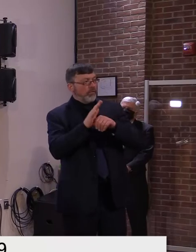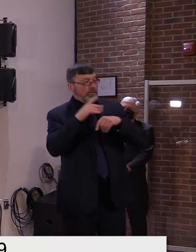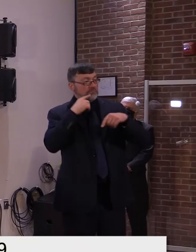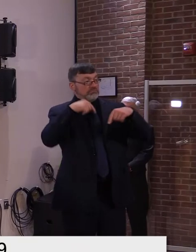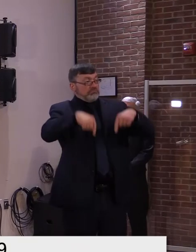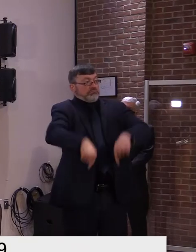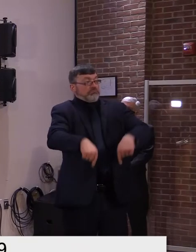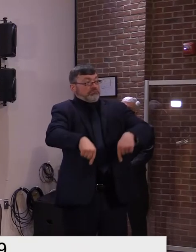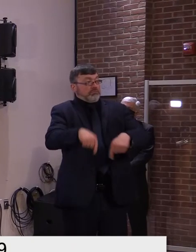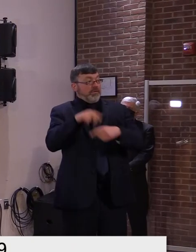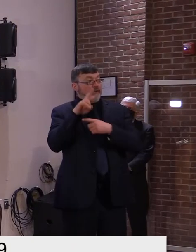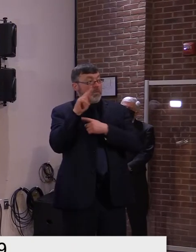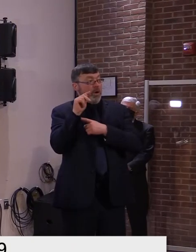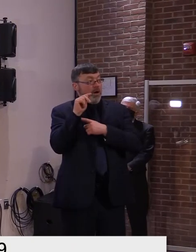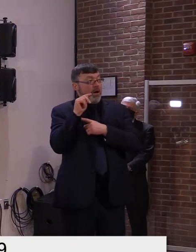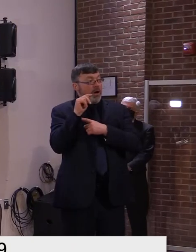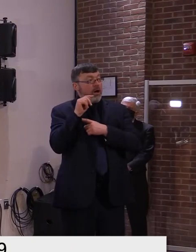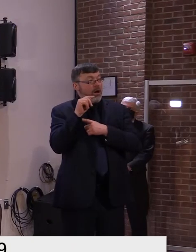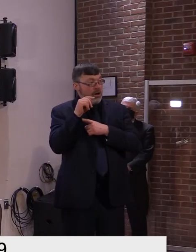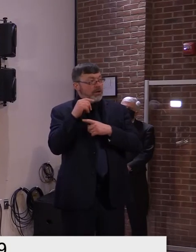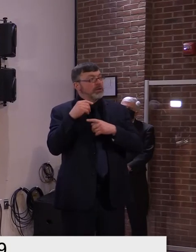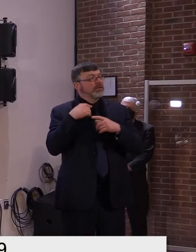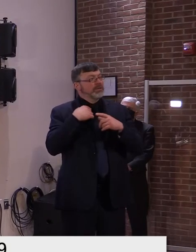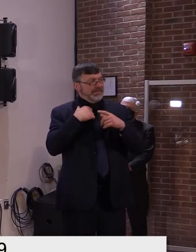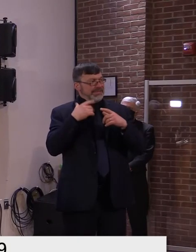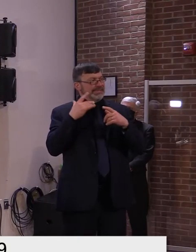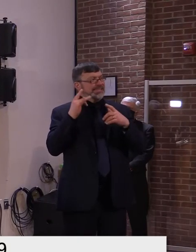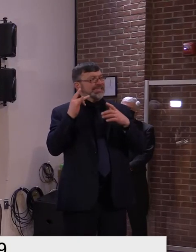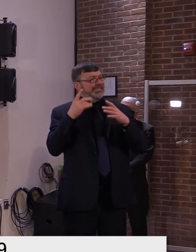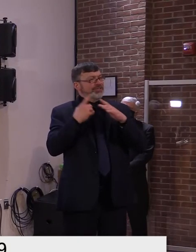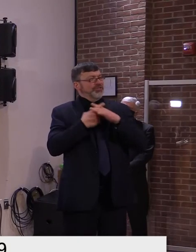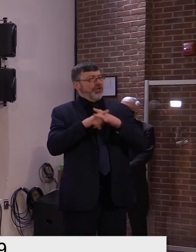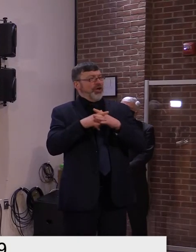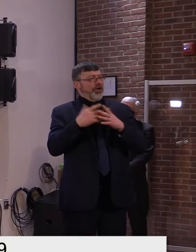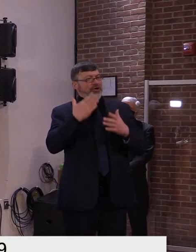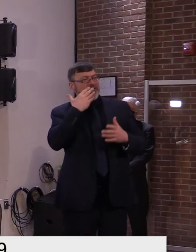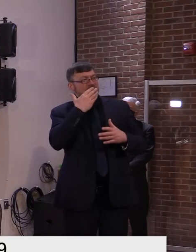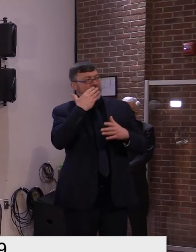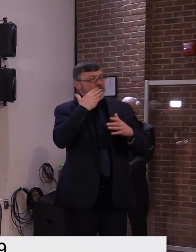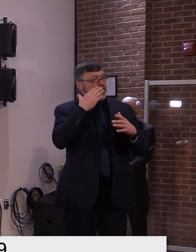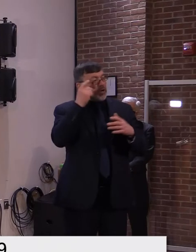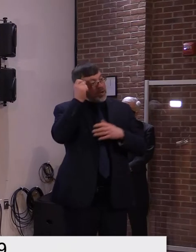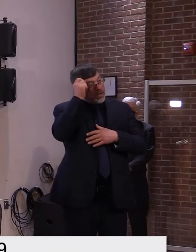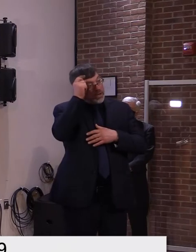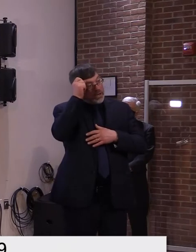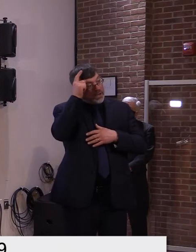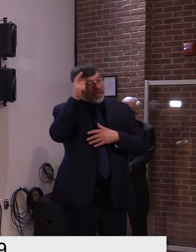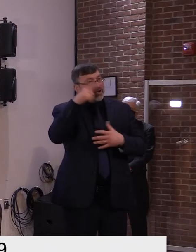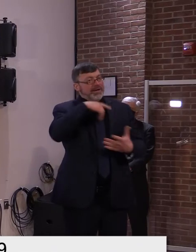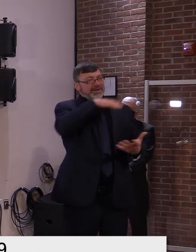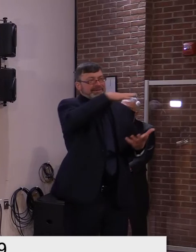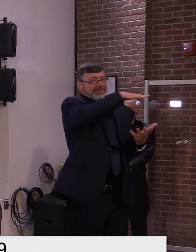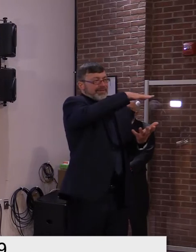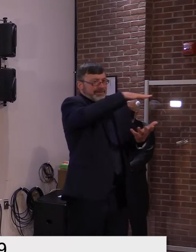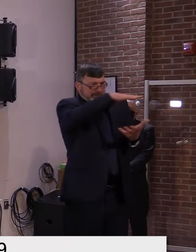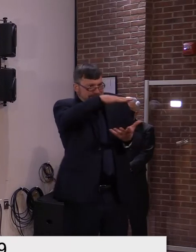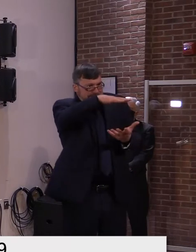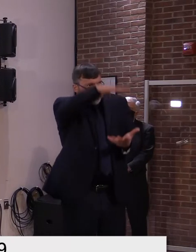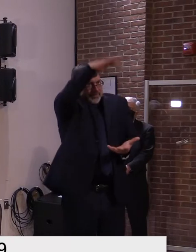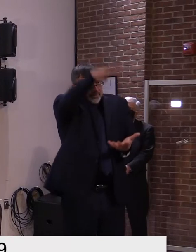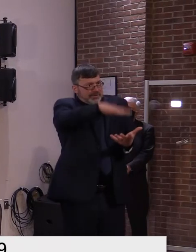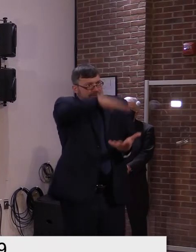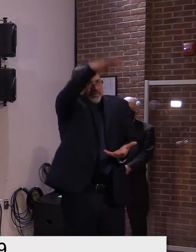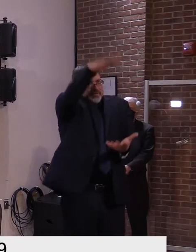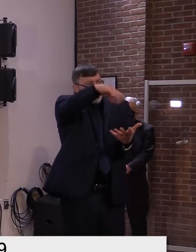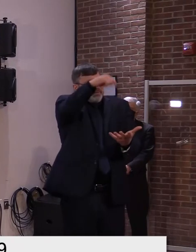on and even today, some of it boils down to how much of the vaccine can be is in a shipment or in a box that goes to a state and where those cutoffs